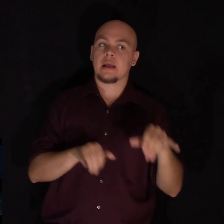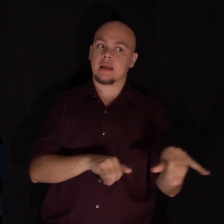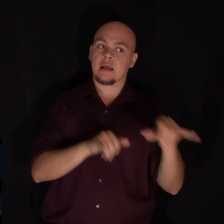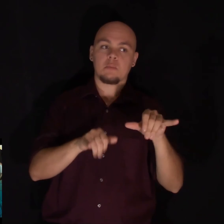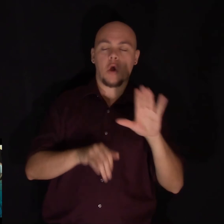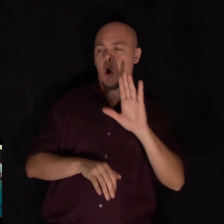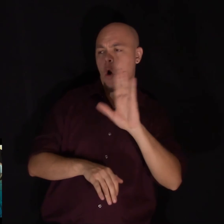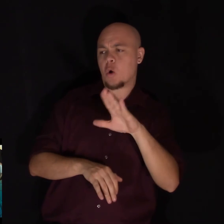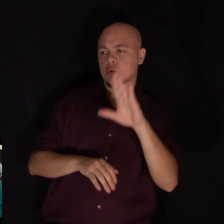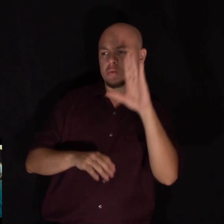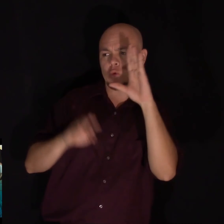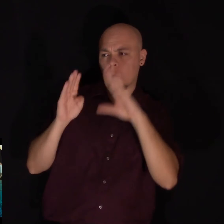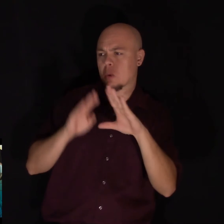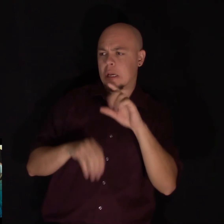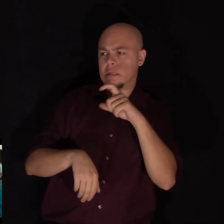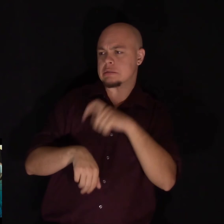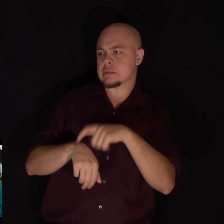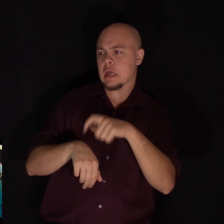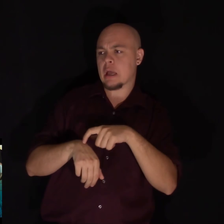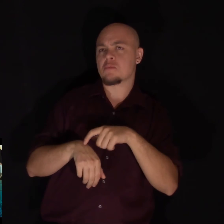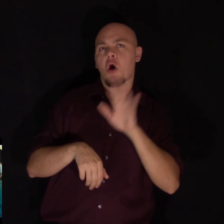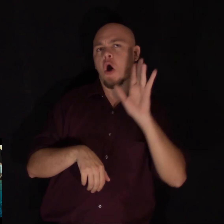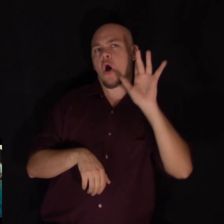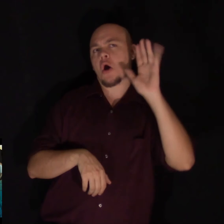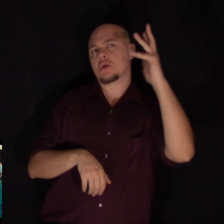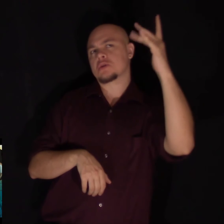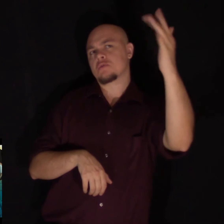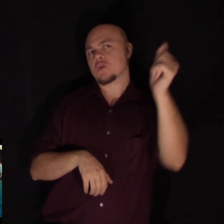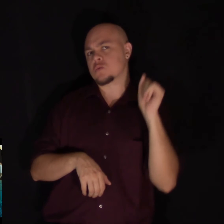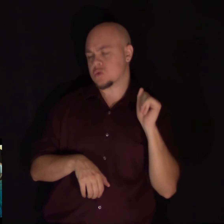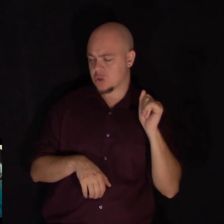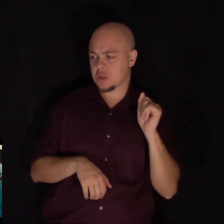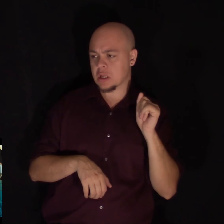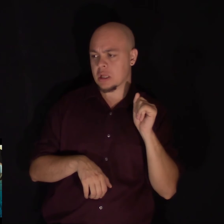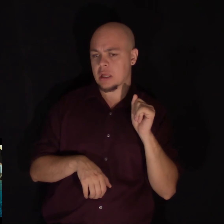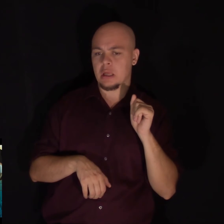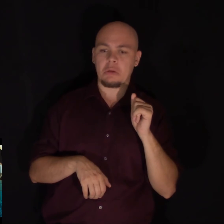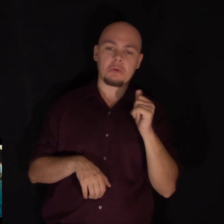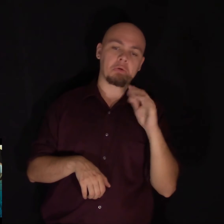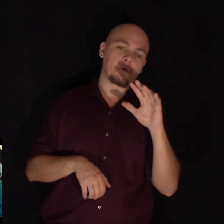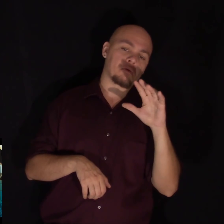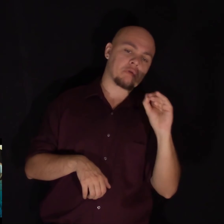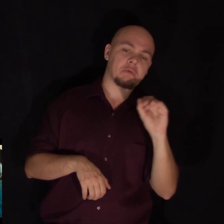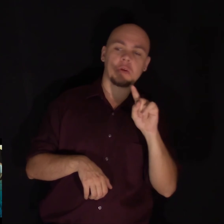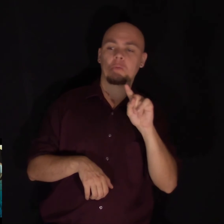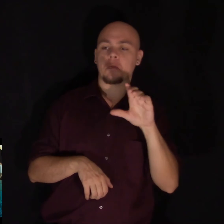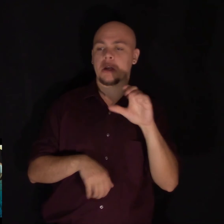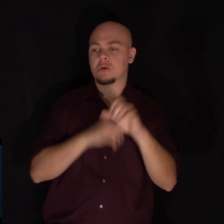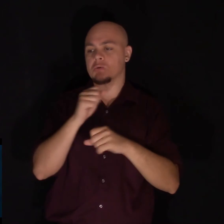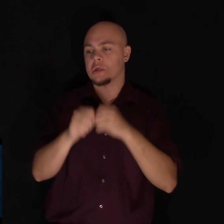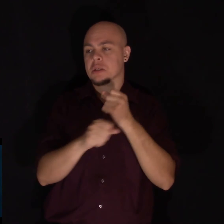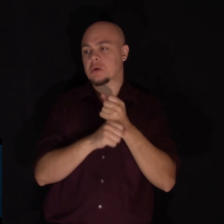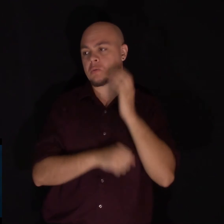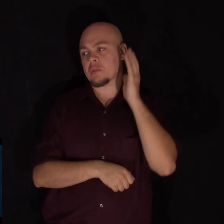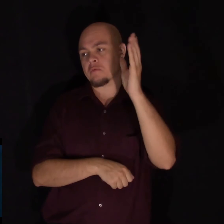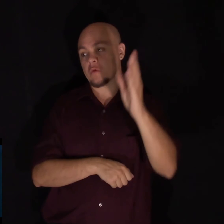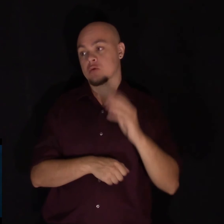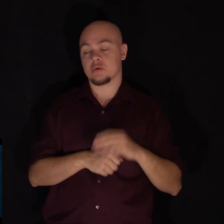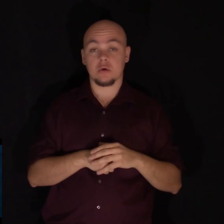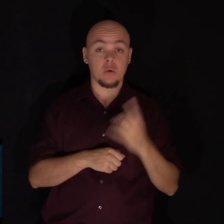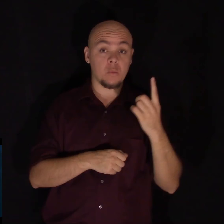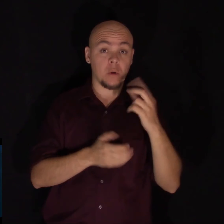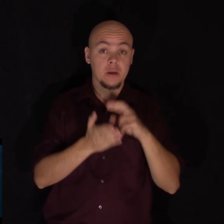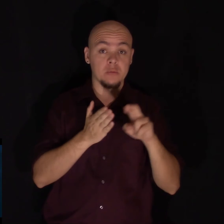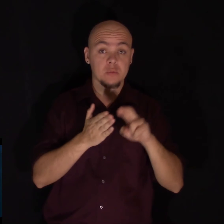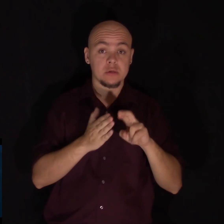not to worry is time. This is all a long way off, don't you know? This is probably 50 or 100 years away. And one researcher has